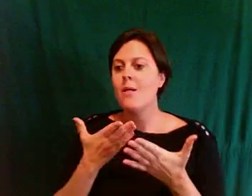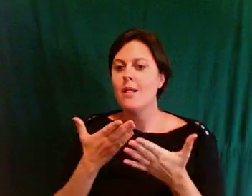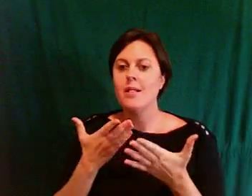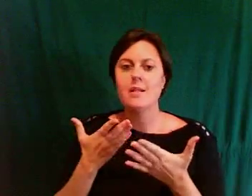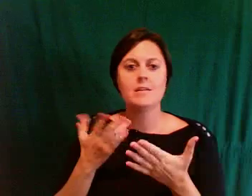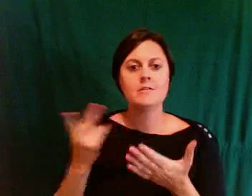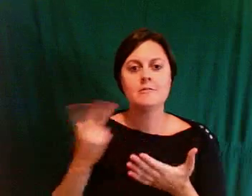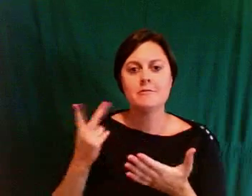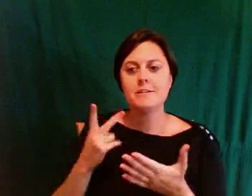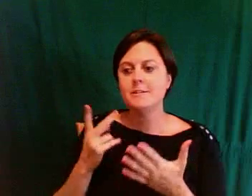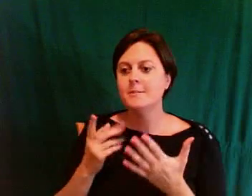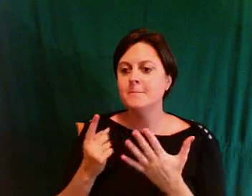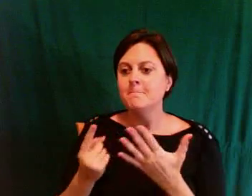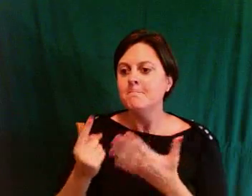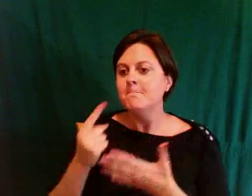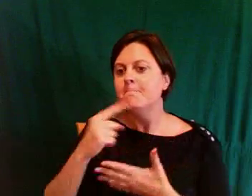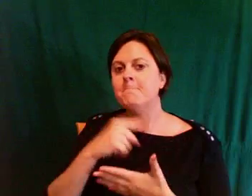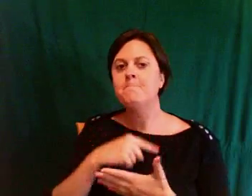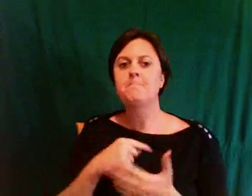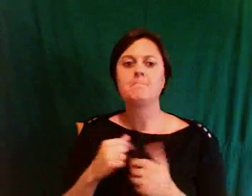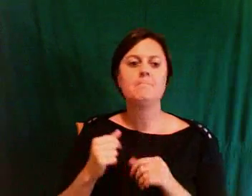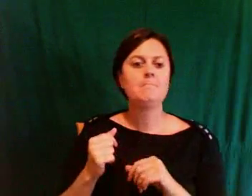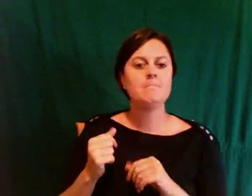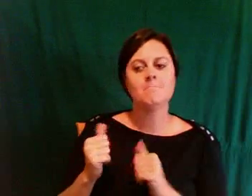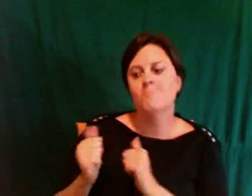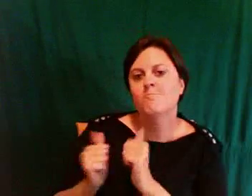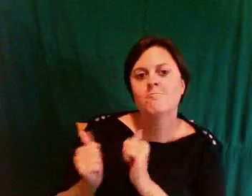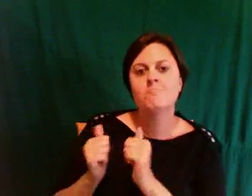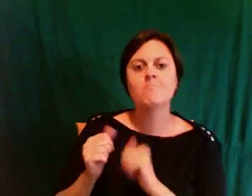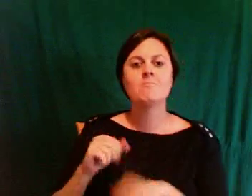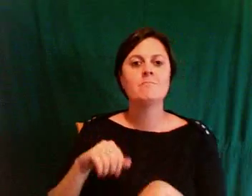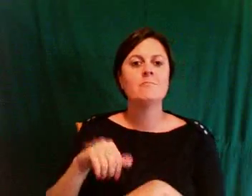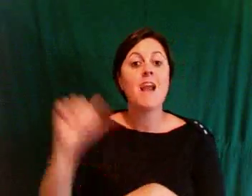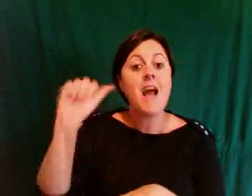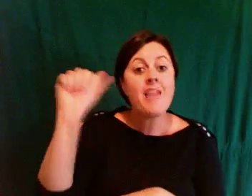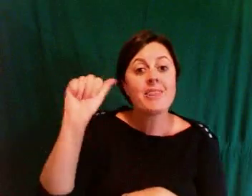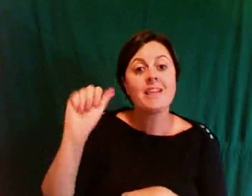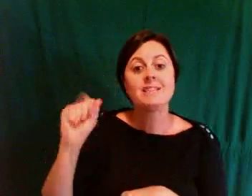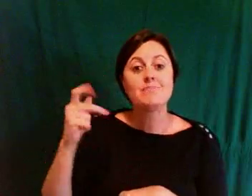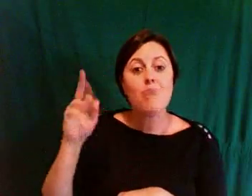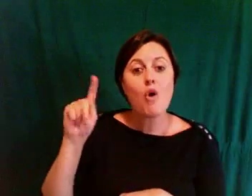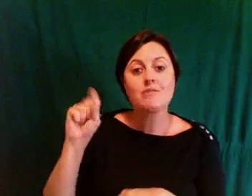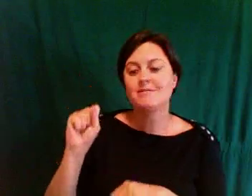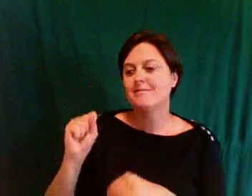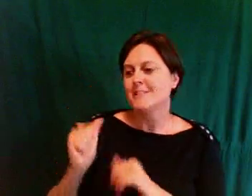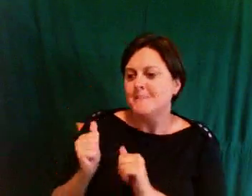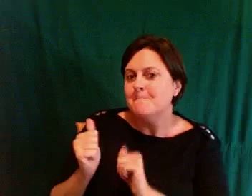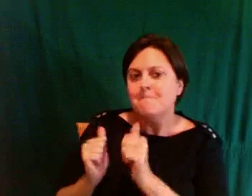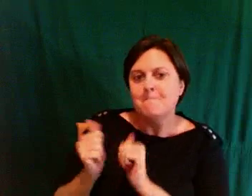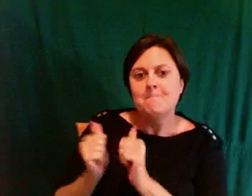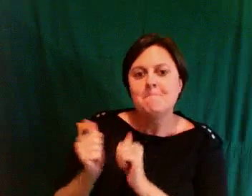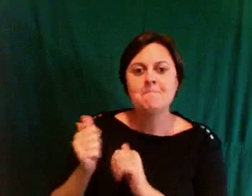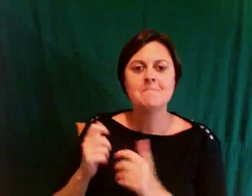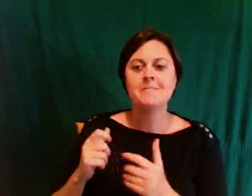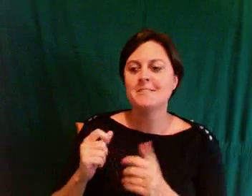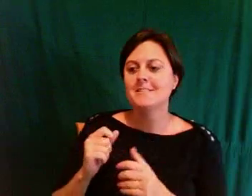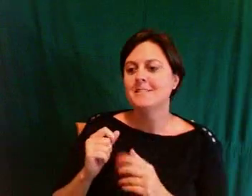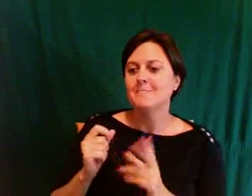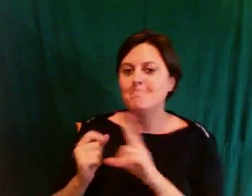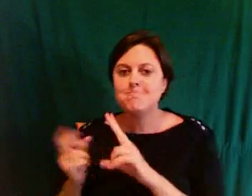together. We athletically had a journey together as young athletes and even young adults throughout